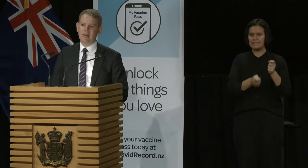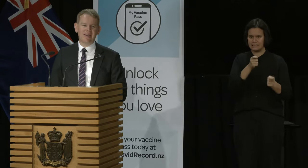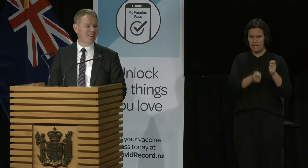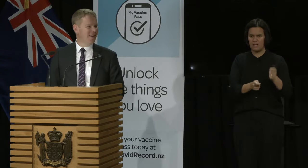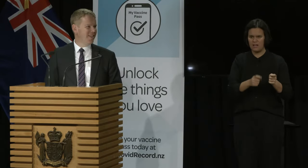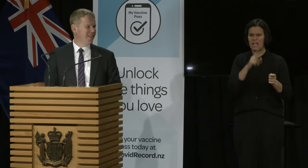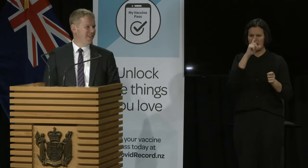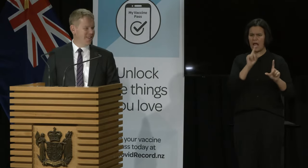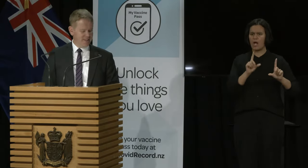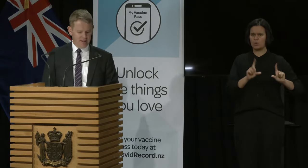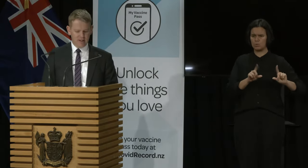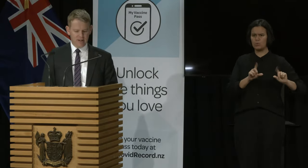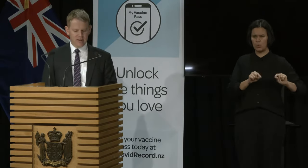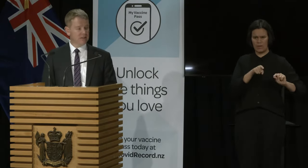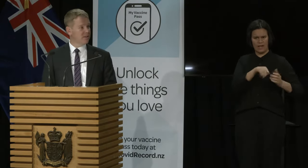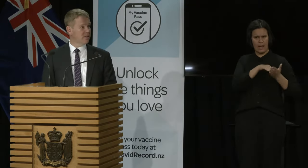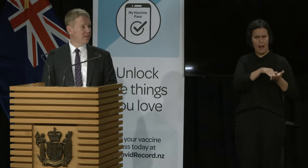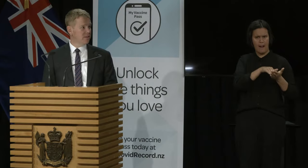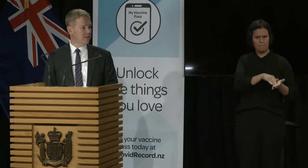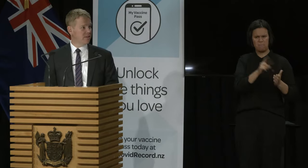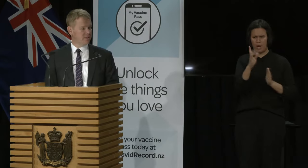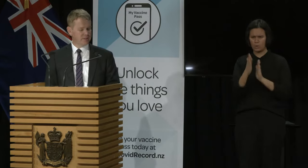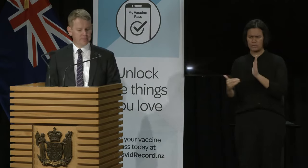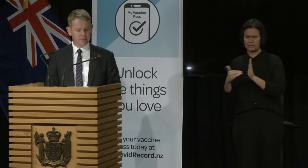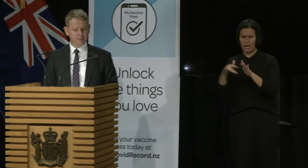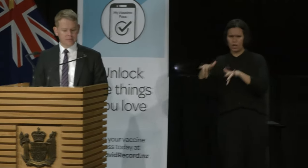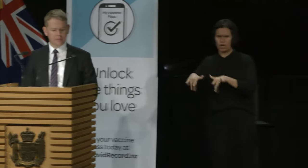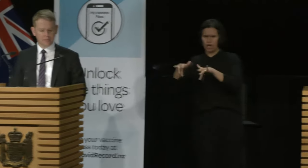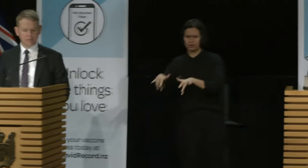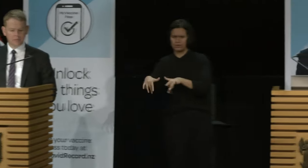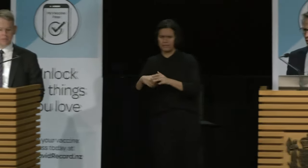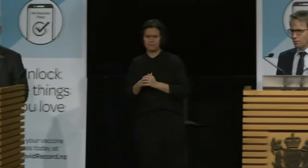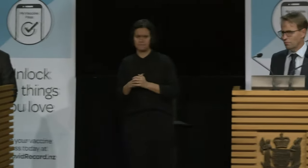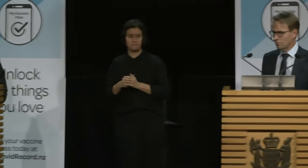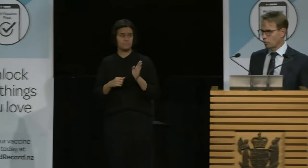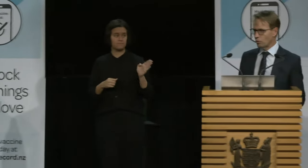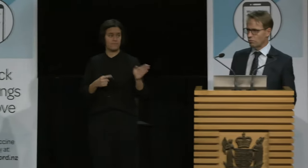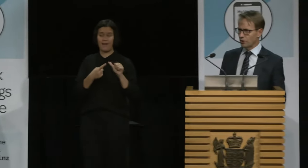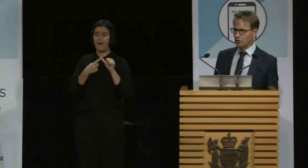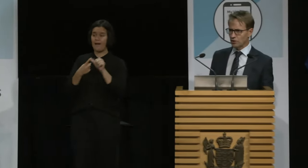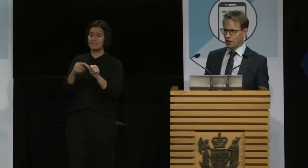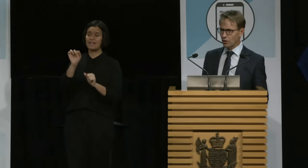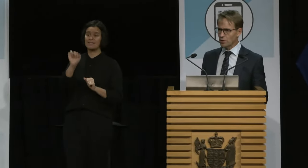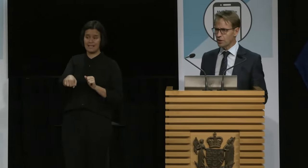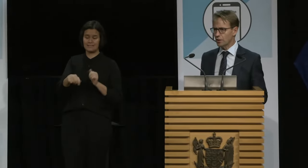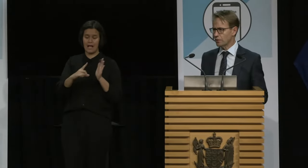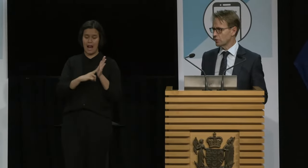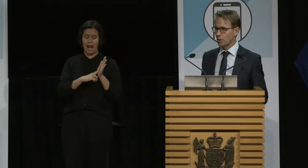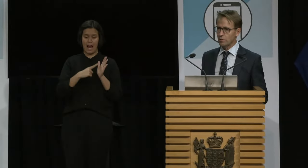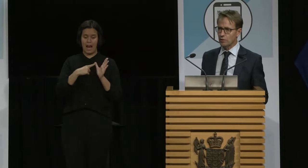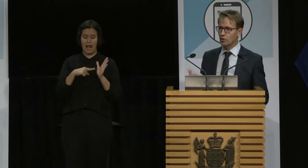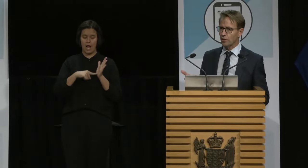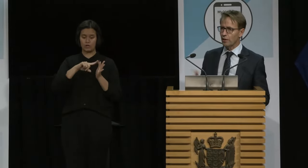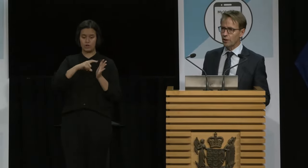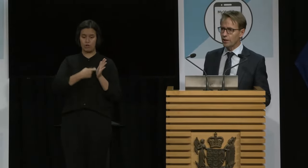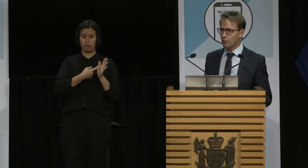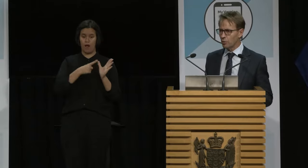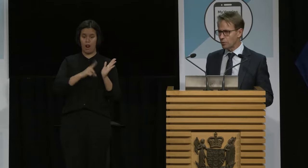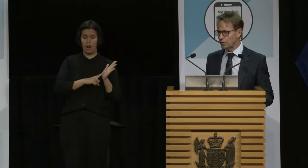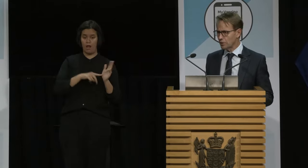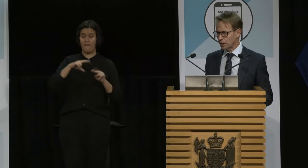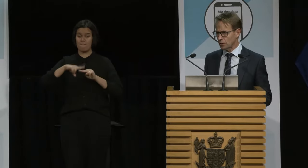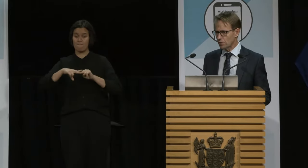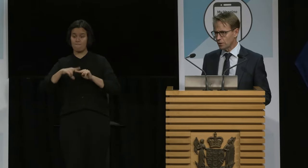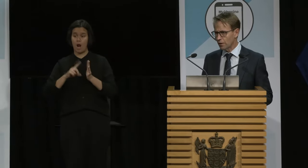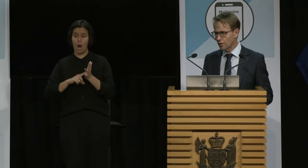it taken New Zealand so long to roll about? So yes, lateral flow testing is a more recent technology that is one that's on our radar